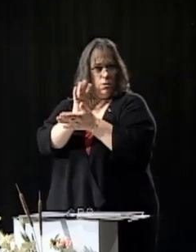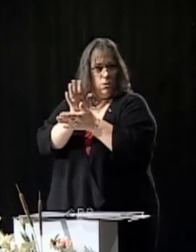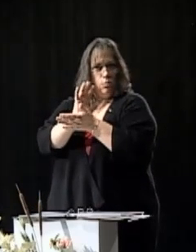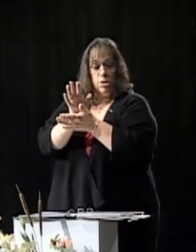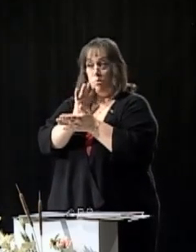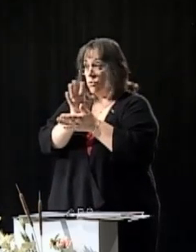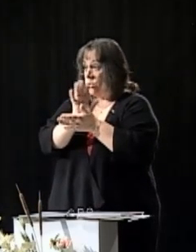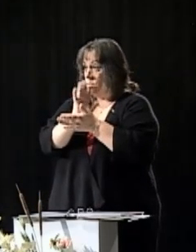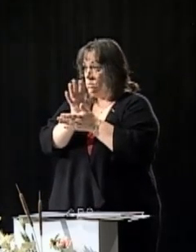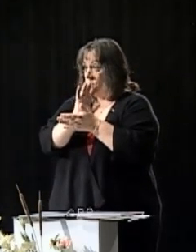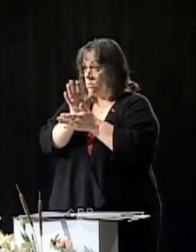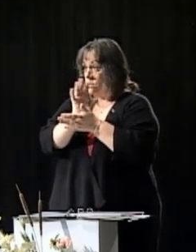Went to the movies.